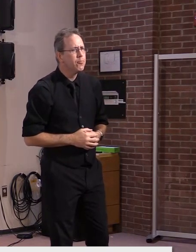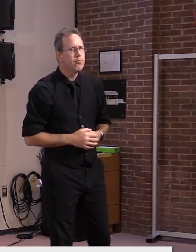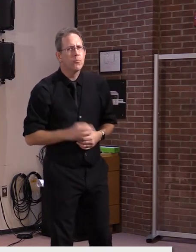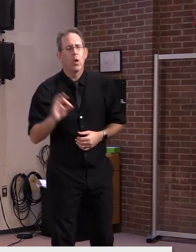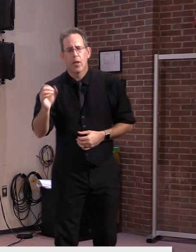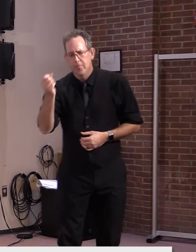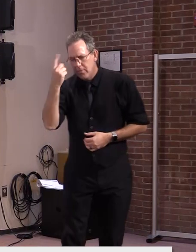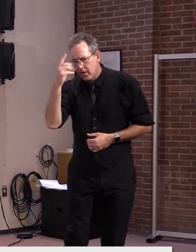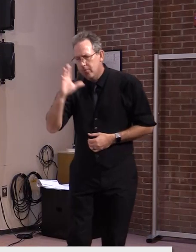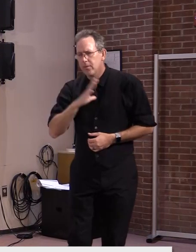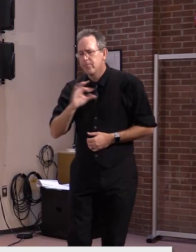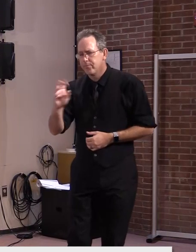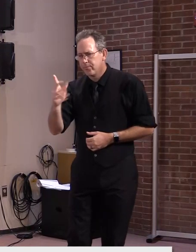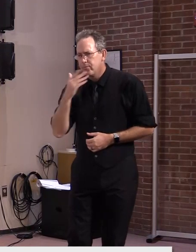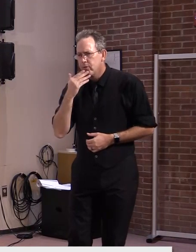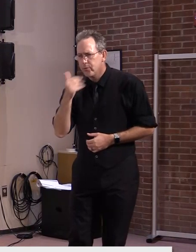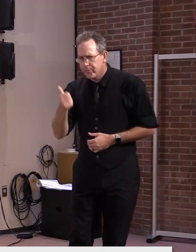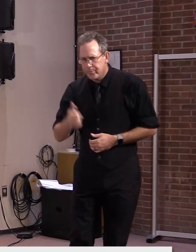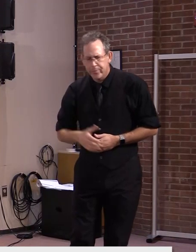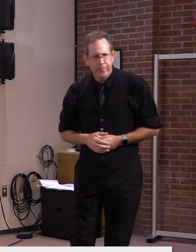Leora, Vermont Digger.